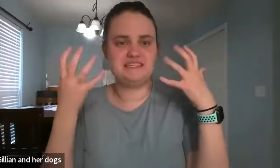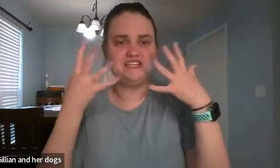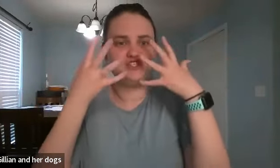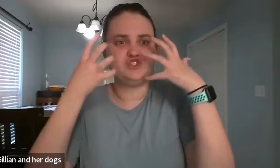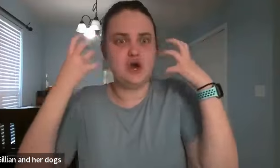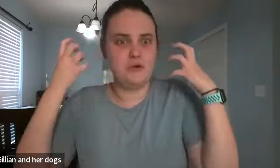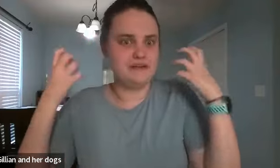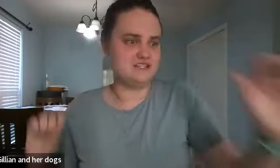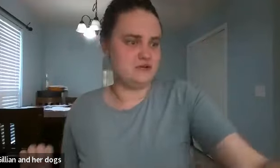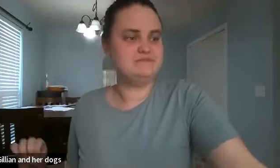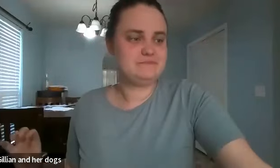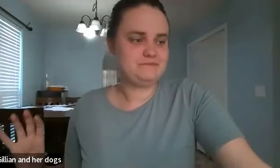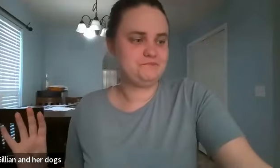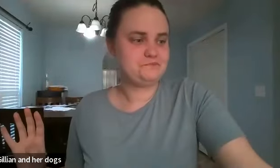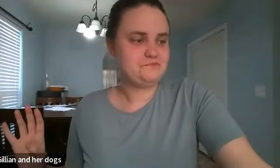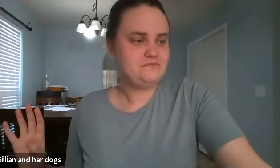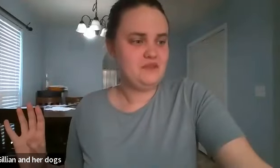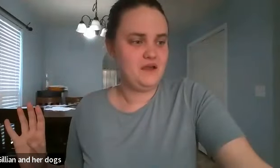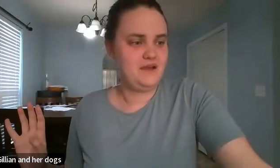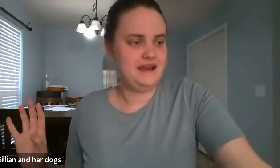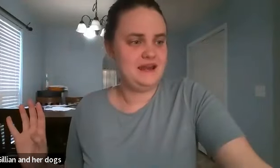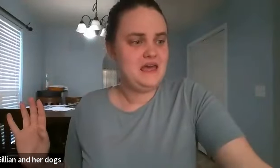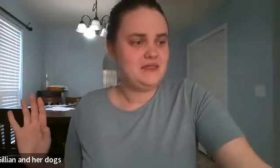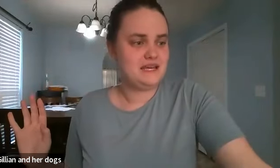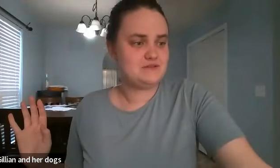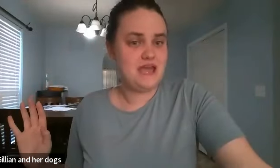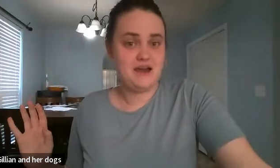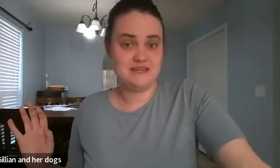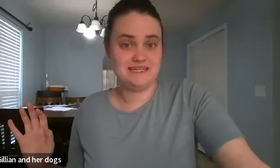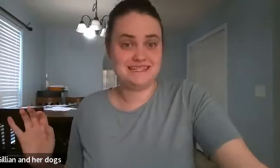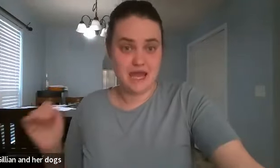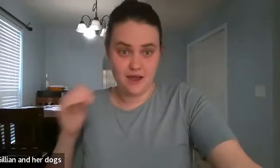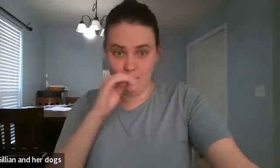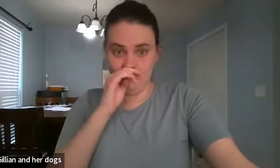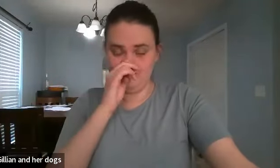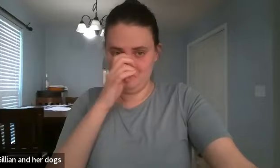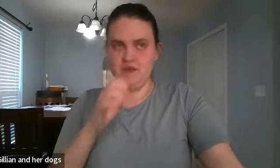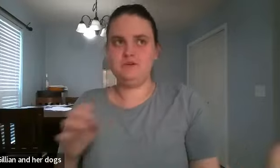get so into it. All right. The next one we have is cow,